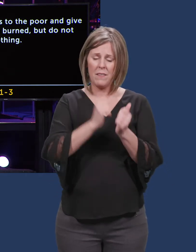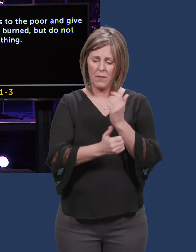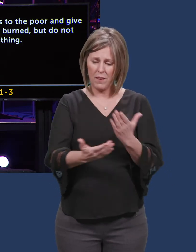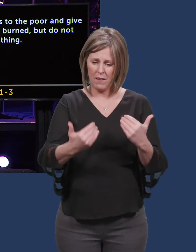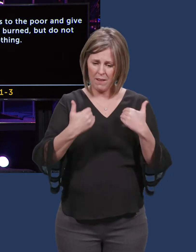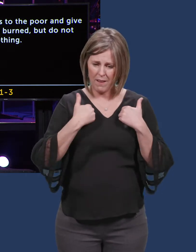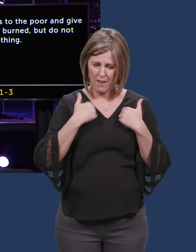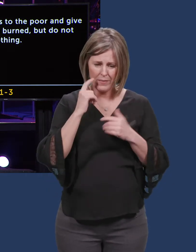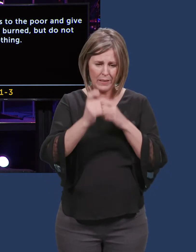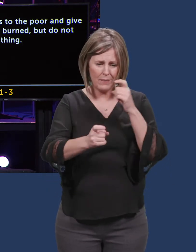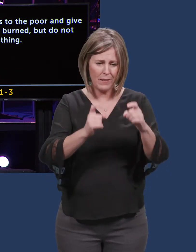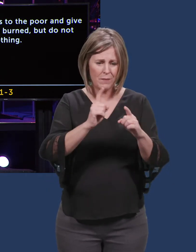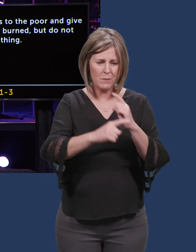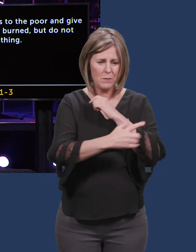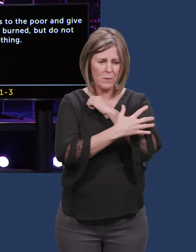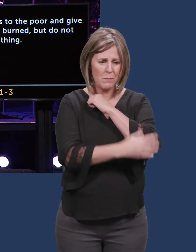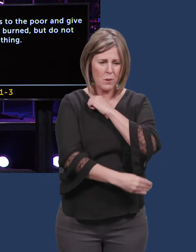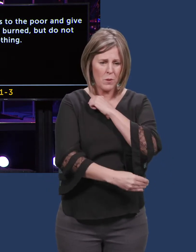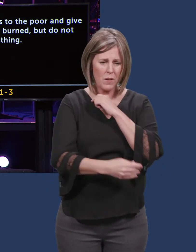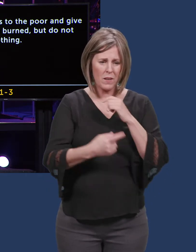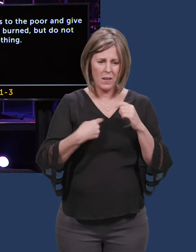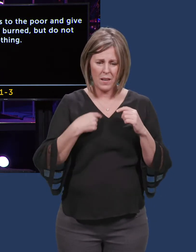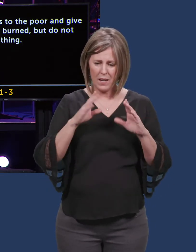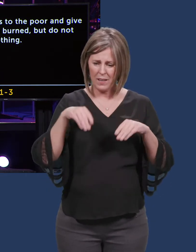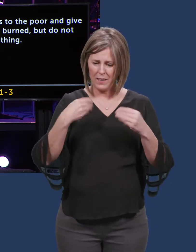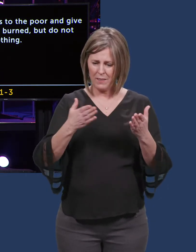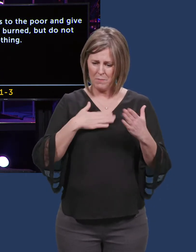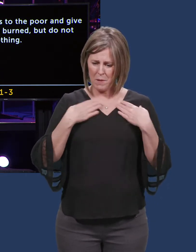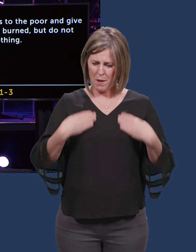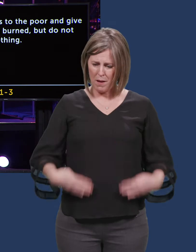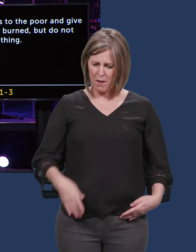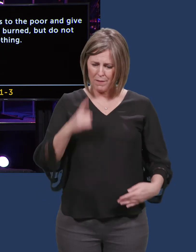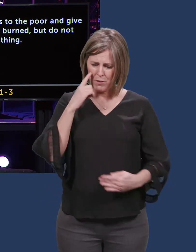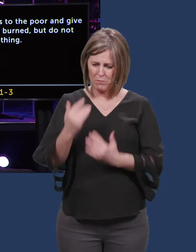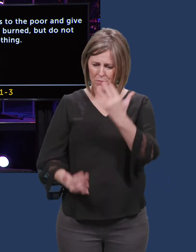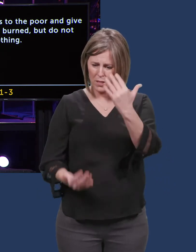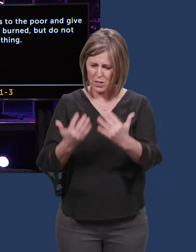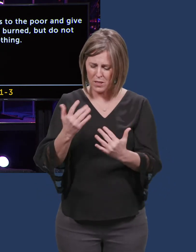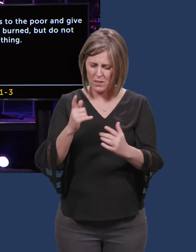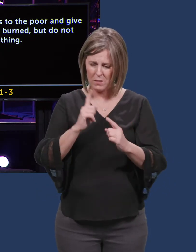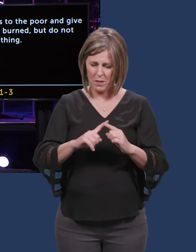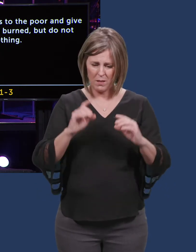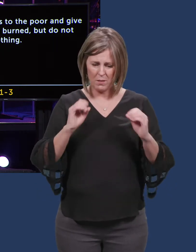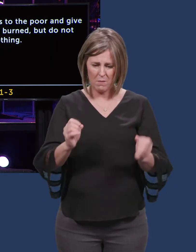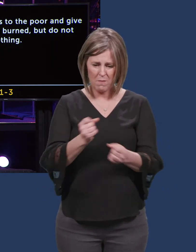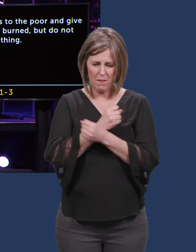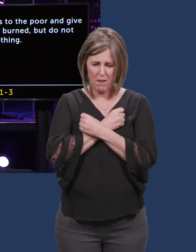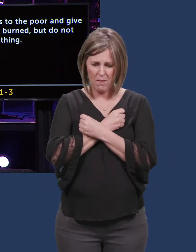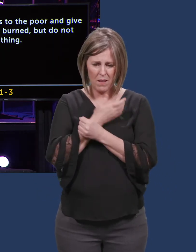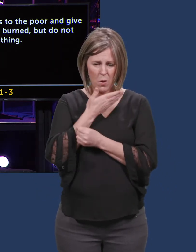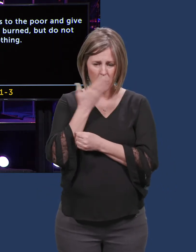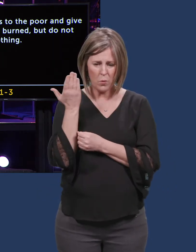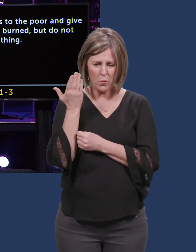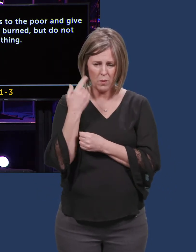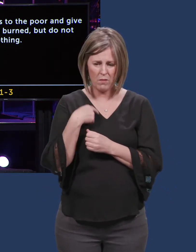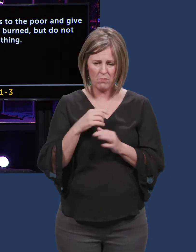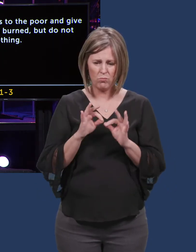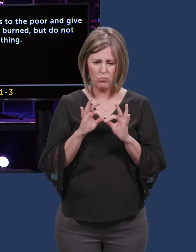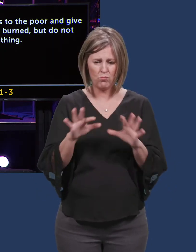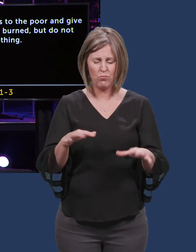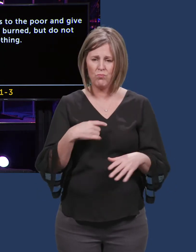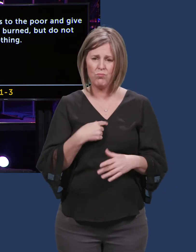poor and give over my body to be burned, but do not have love, I gain